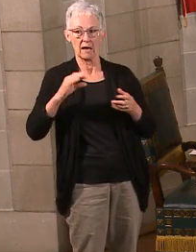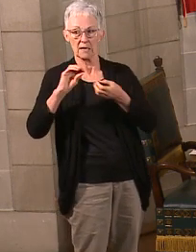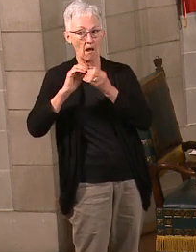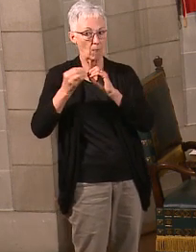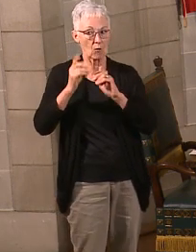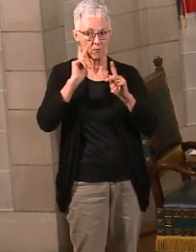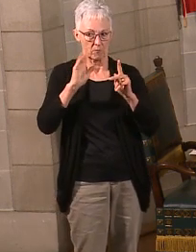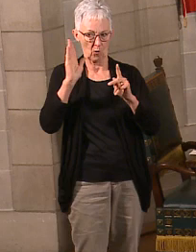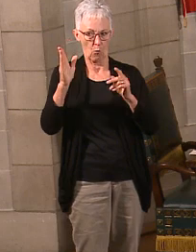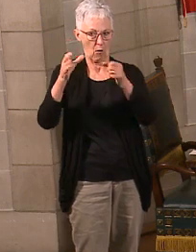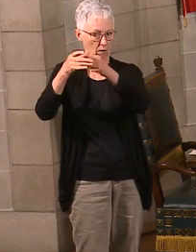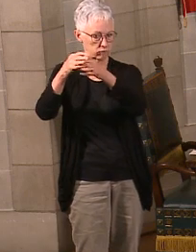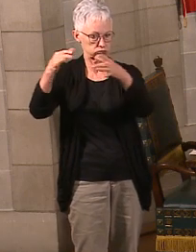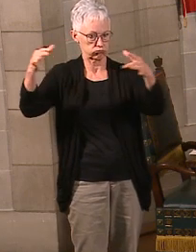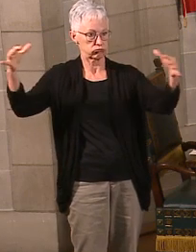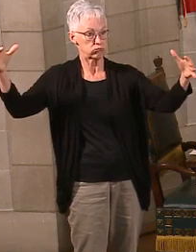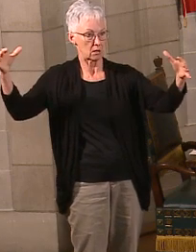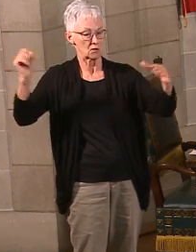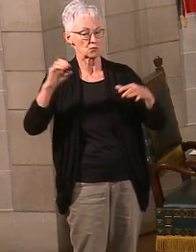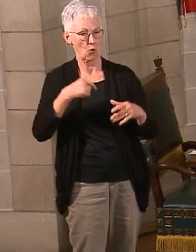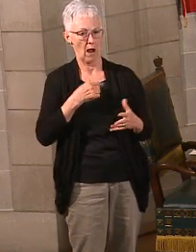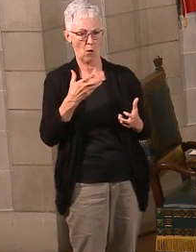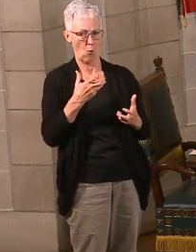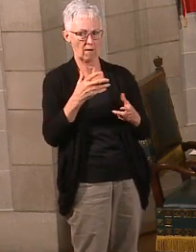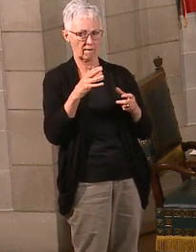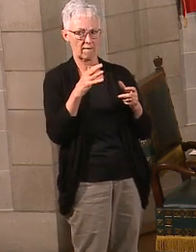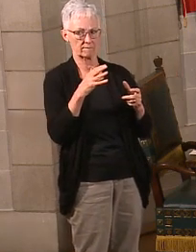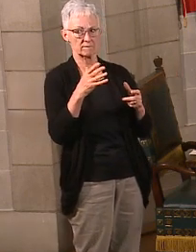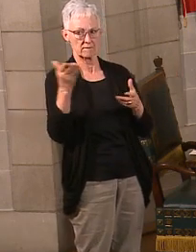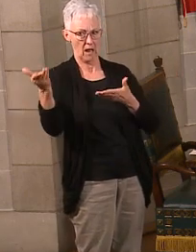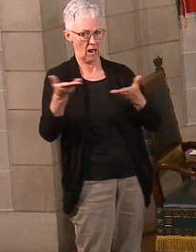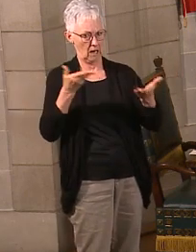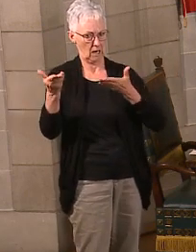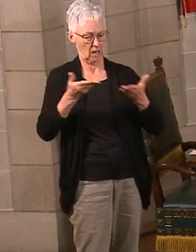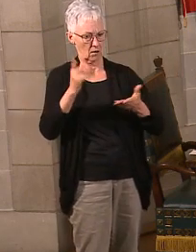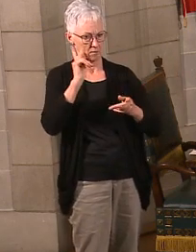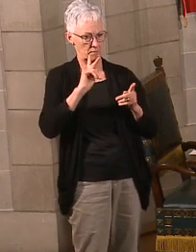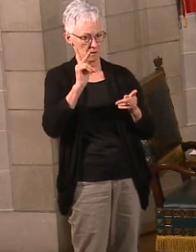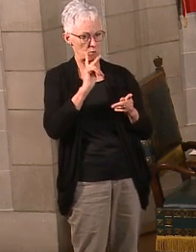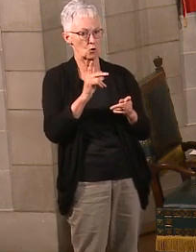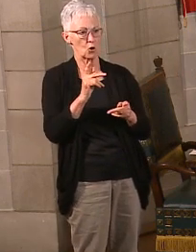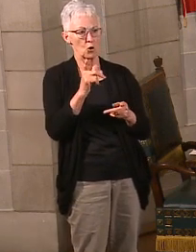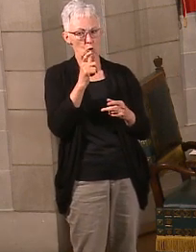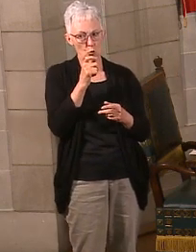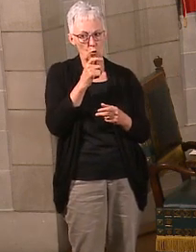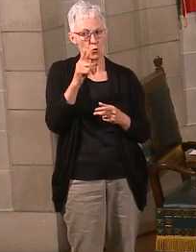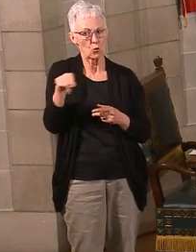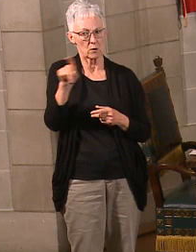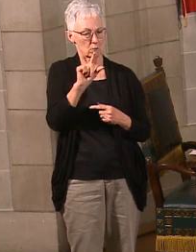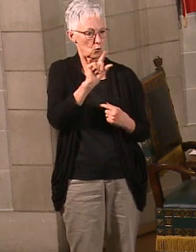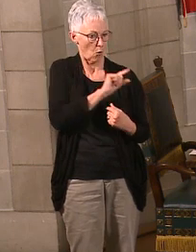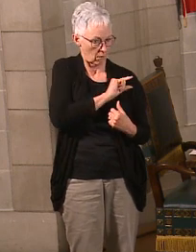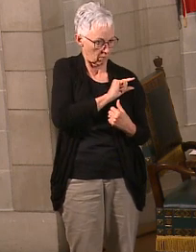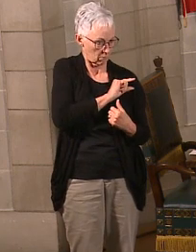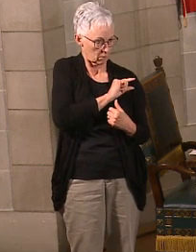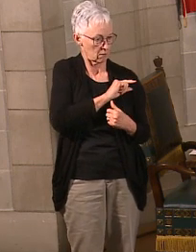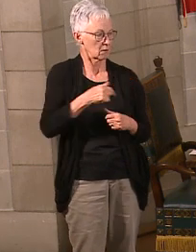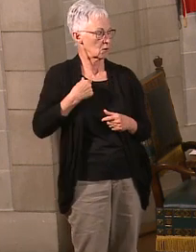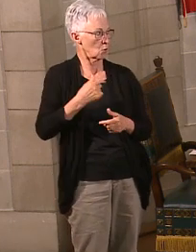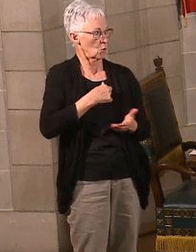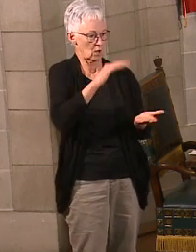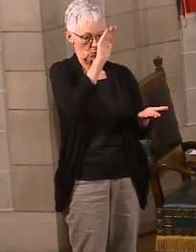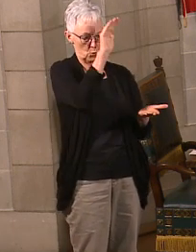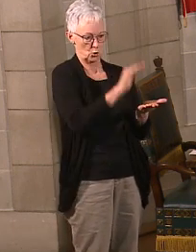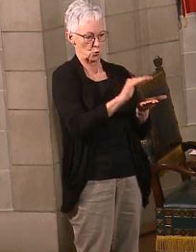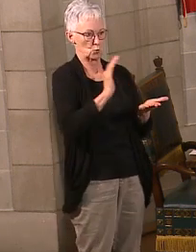increase. So I want to bring on people to fill the vacancies we have, but have got to do that safely. We reduced our class sizes. We're